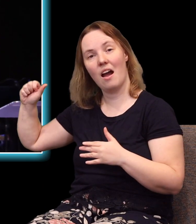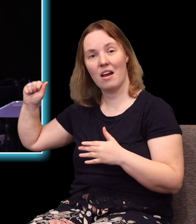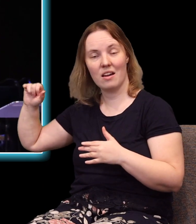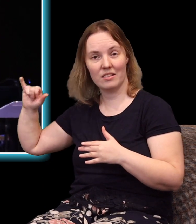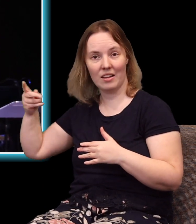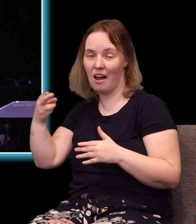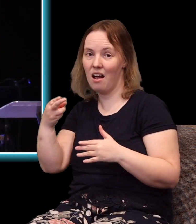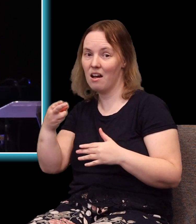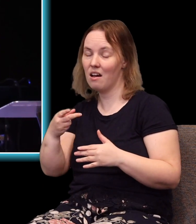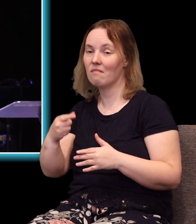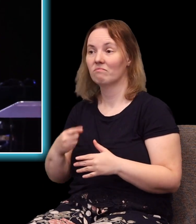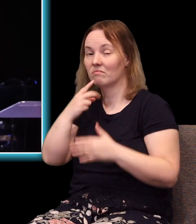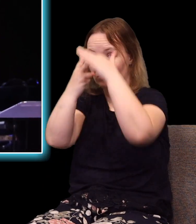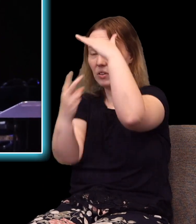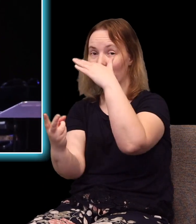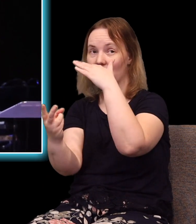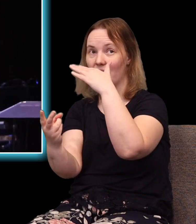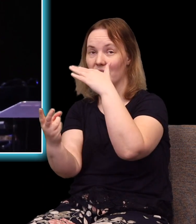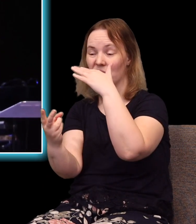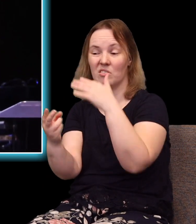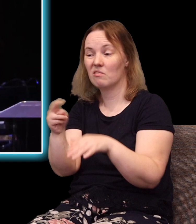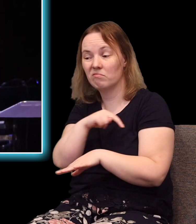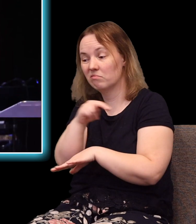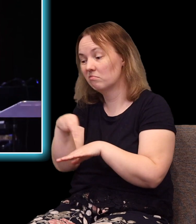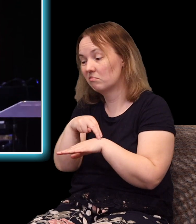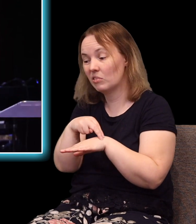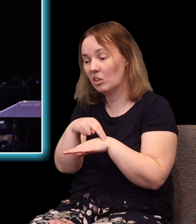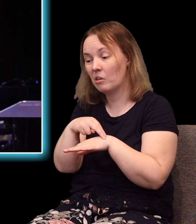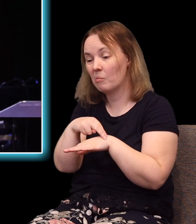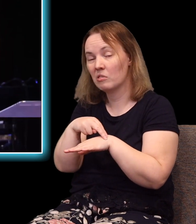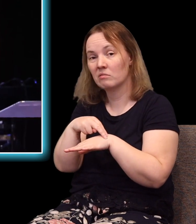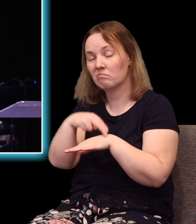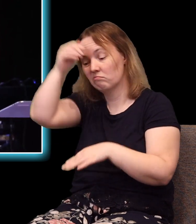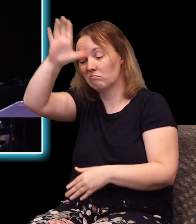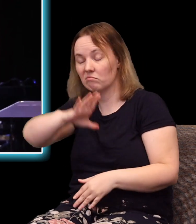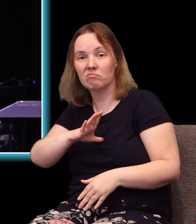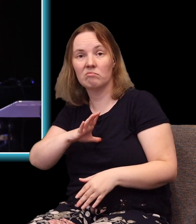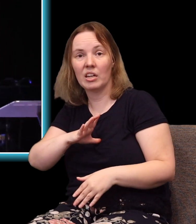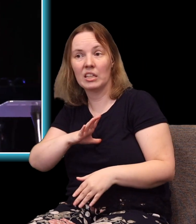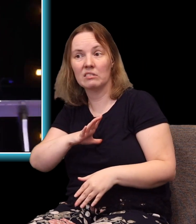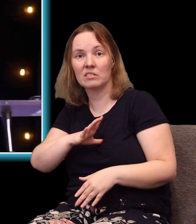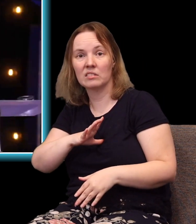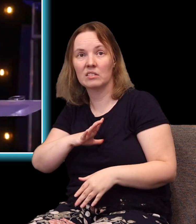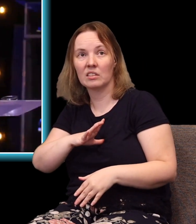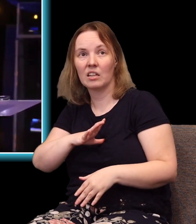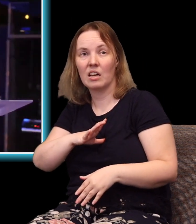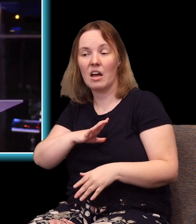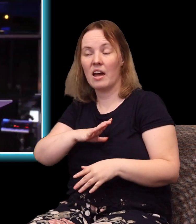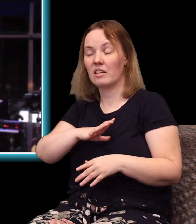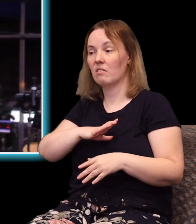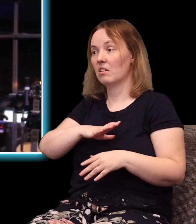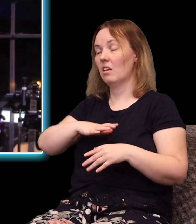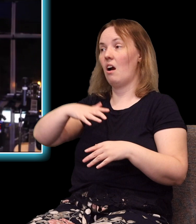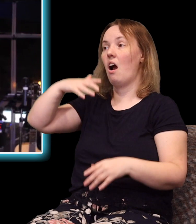foretold, there was nothing about his physical appearance that would draw anybody to him. He was a pretty ordinary looking guy. In a moment, Jesus goes from that